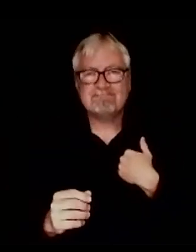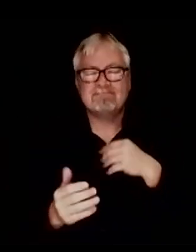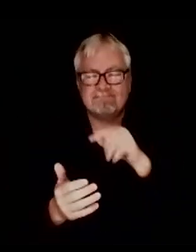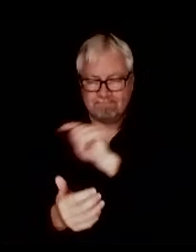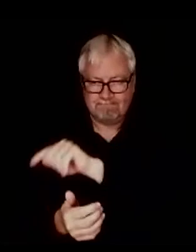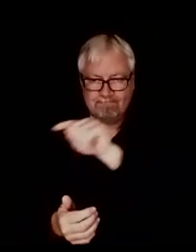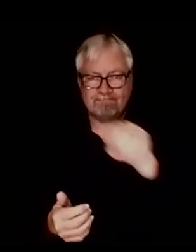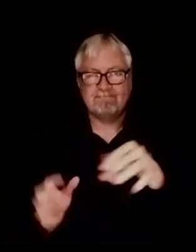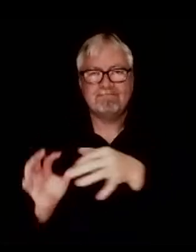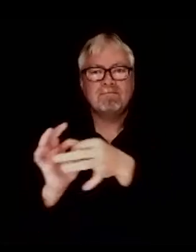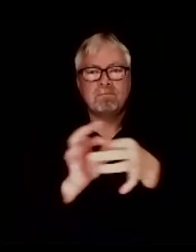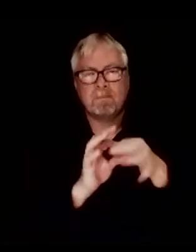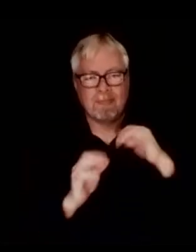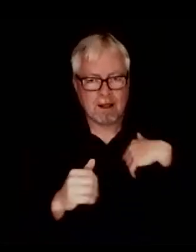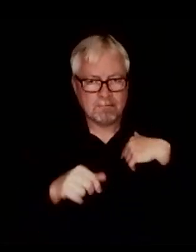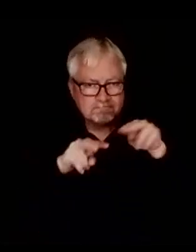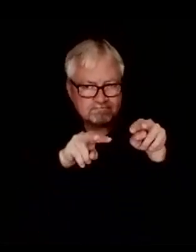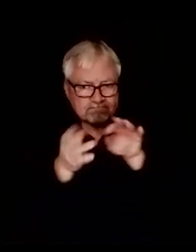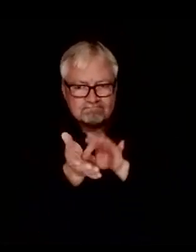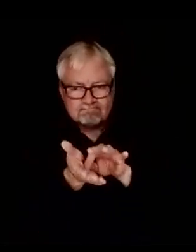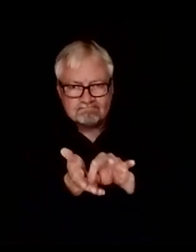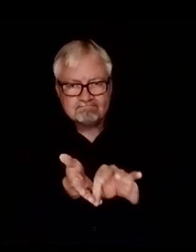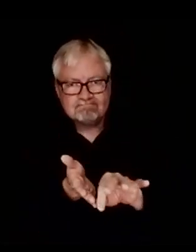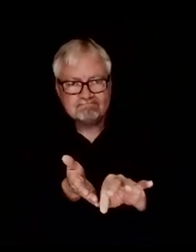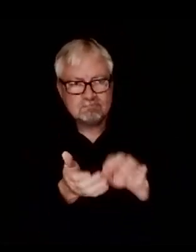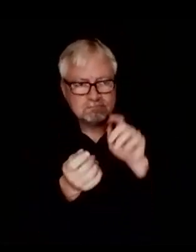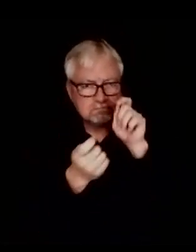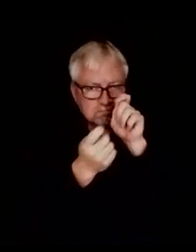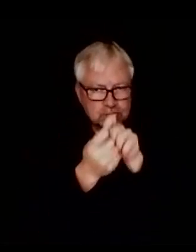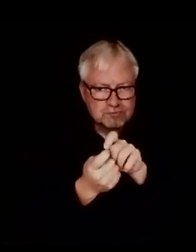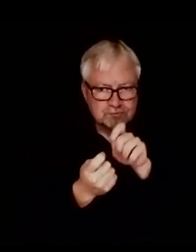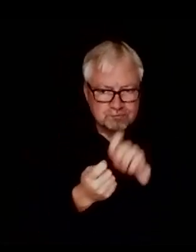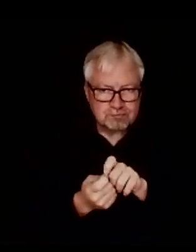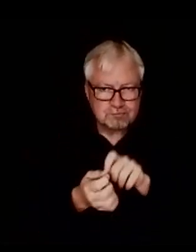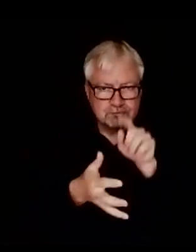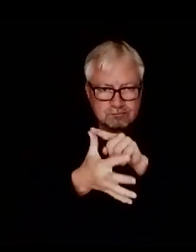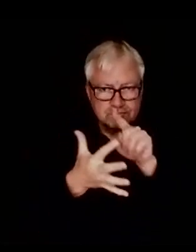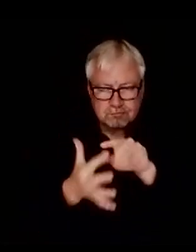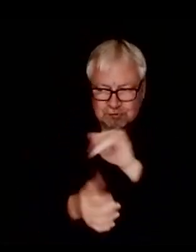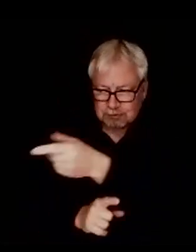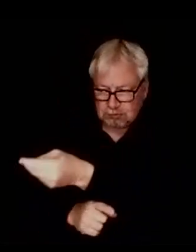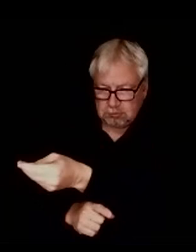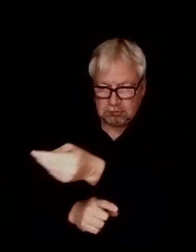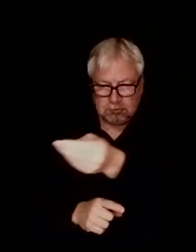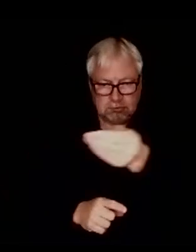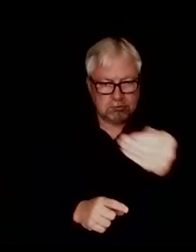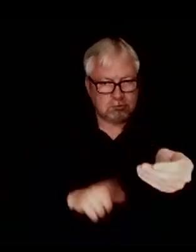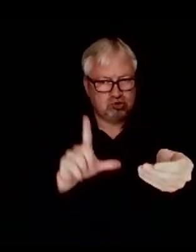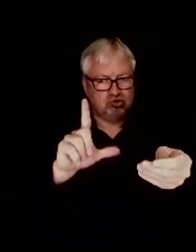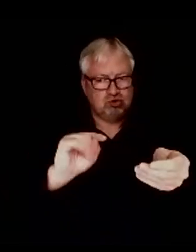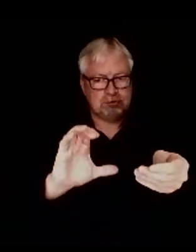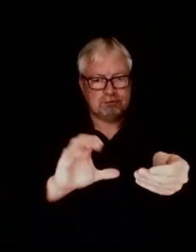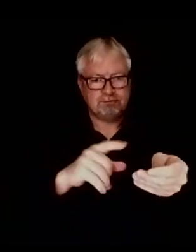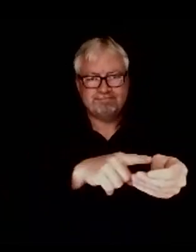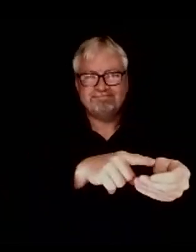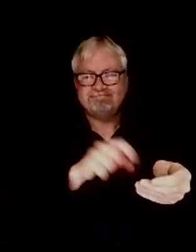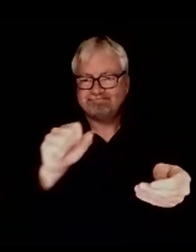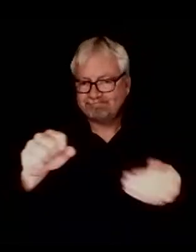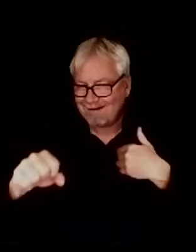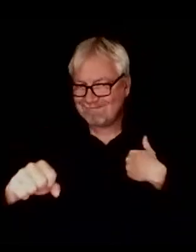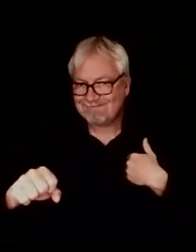more precisely some chains of transmission, I think that our point is that when we have a particular ecosystem